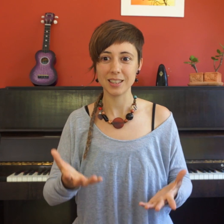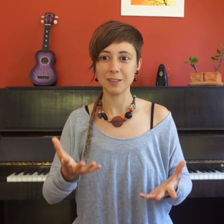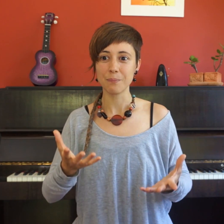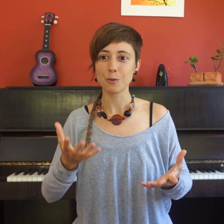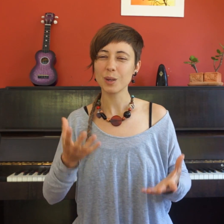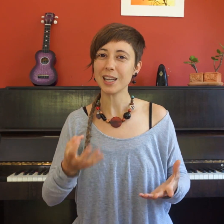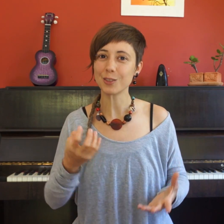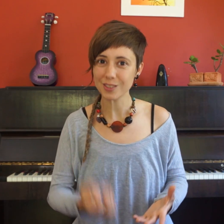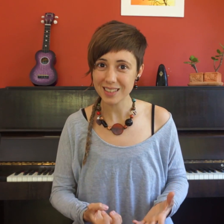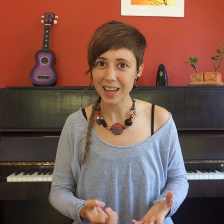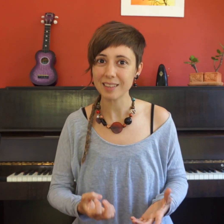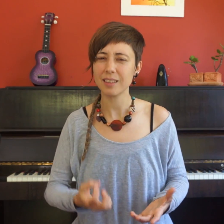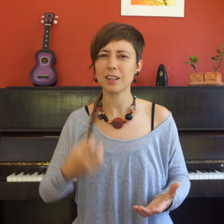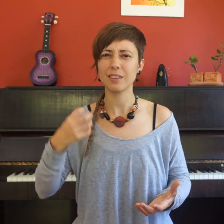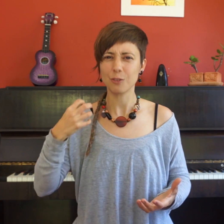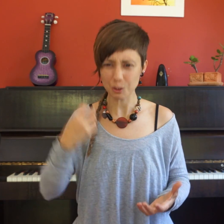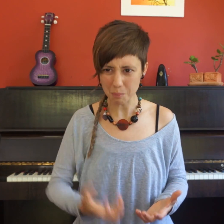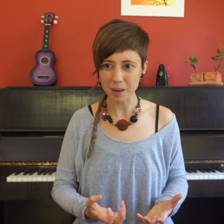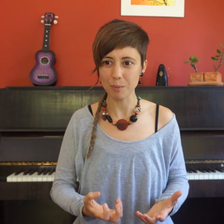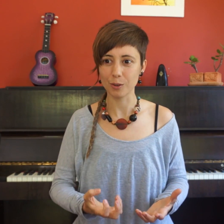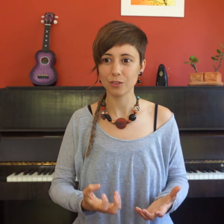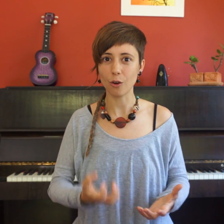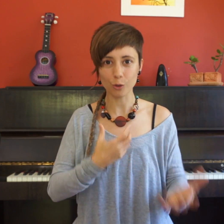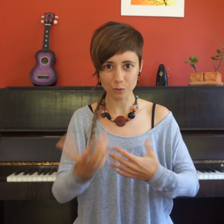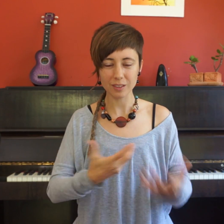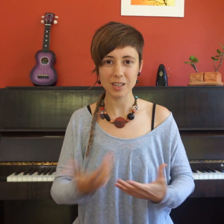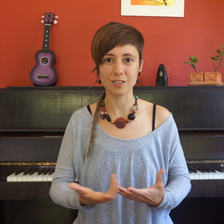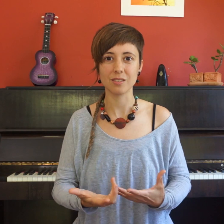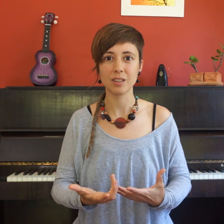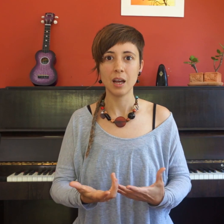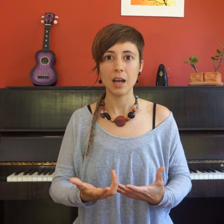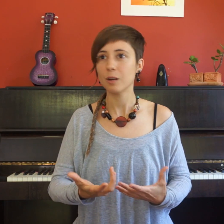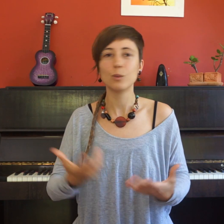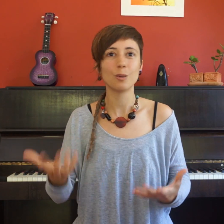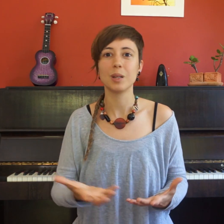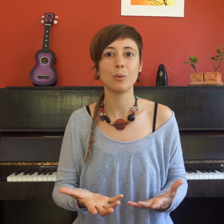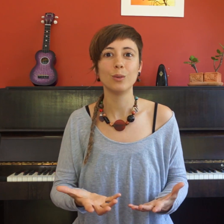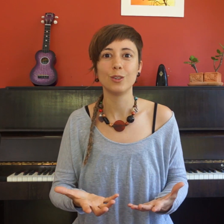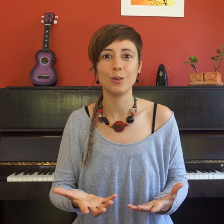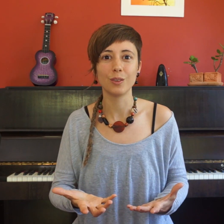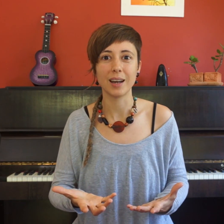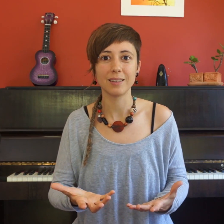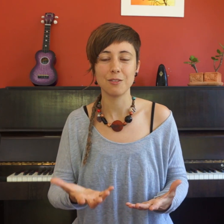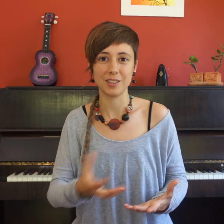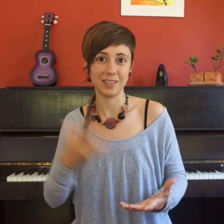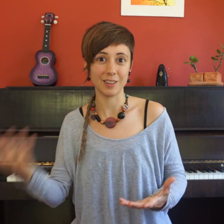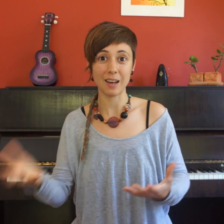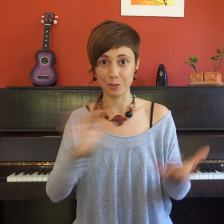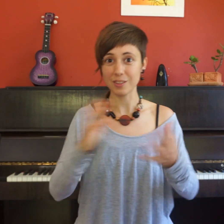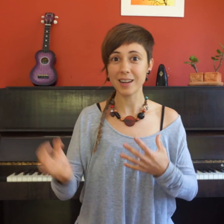she really understands and that she remembers our conversations. And I would not be able to know that if she didn't have the signs